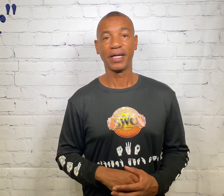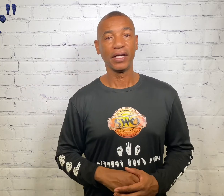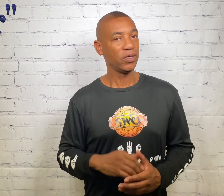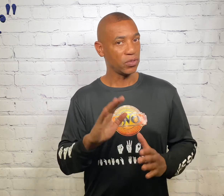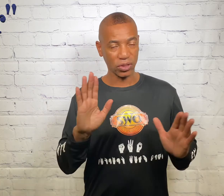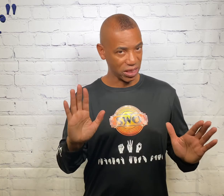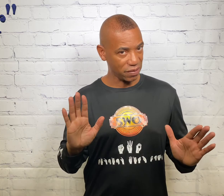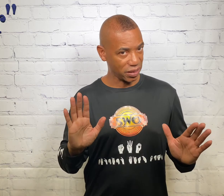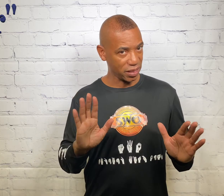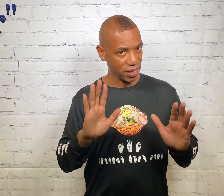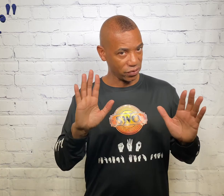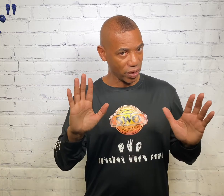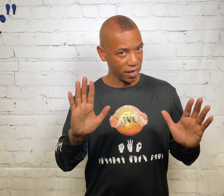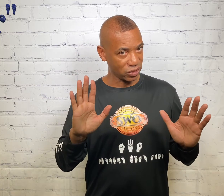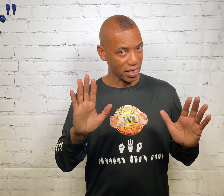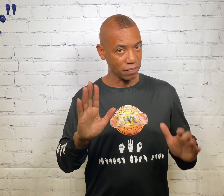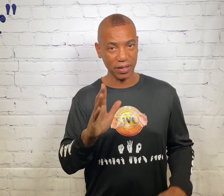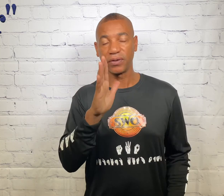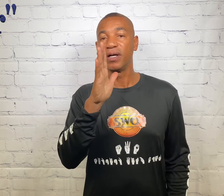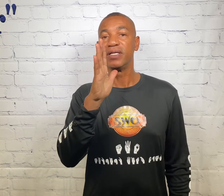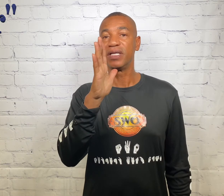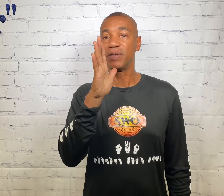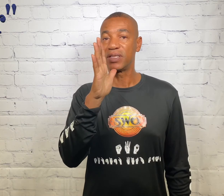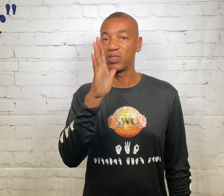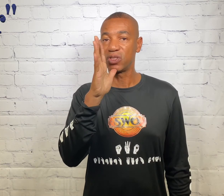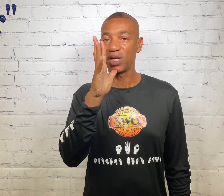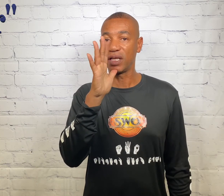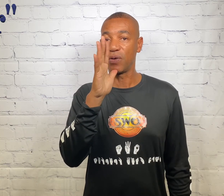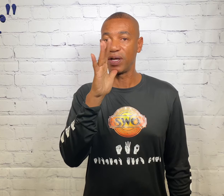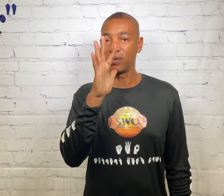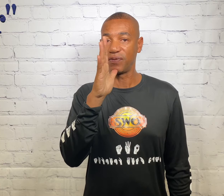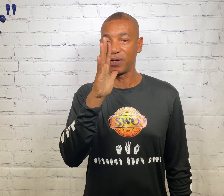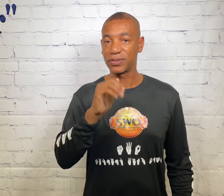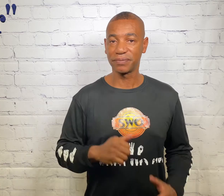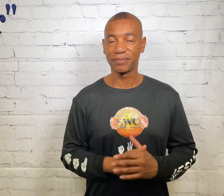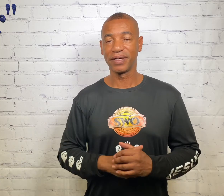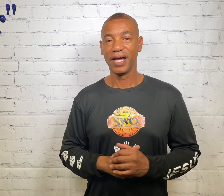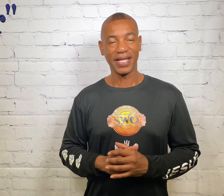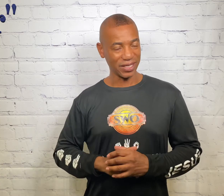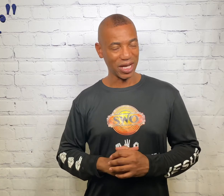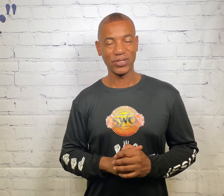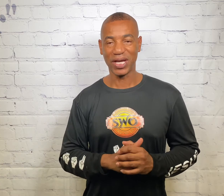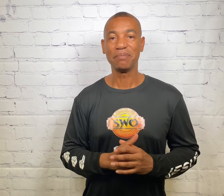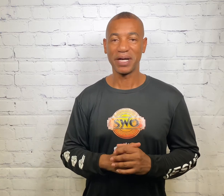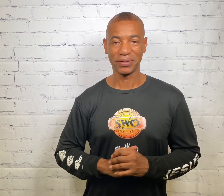You can do the same thing the other way of signing mother. Simply touch the chin and wiggle the fingers. That is how you sign mother.